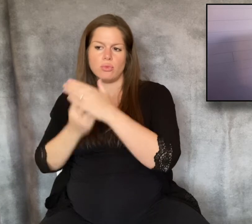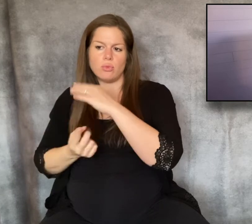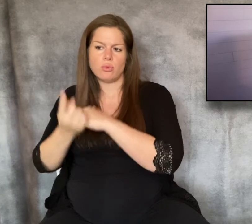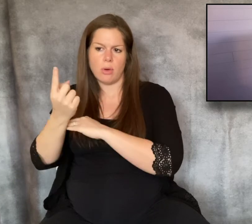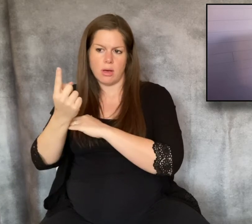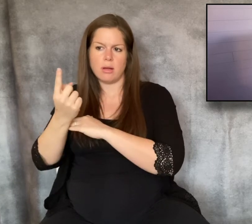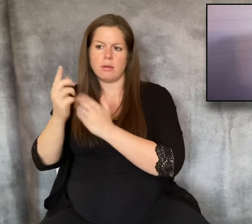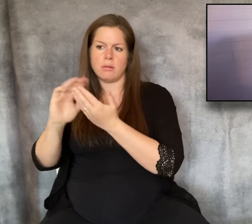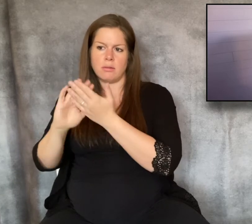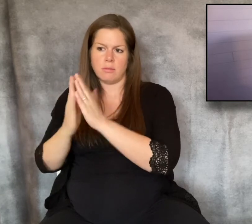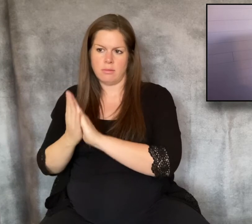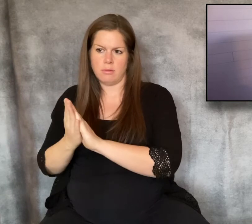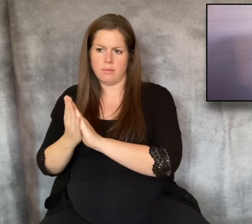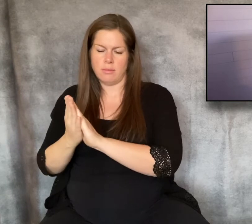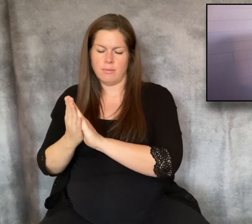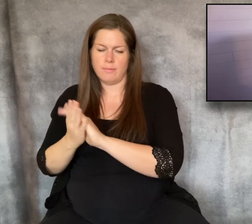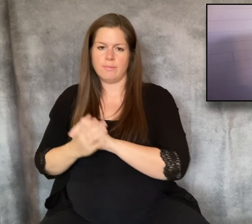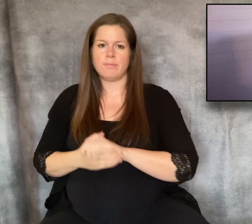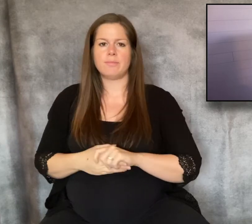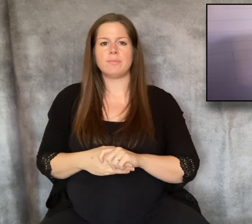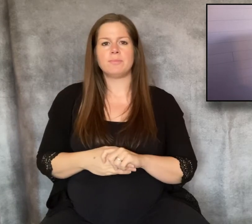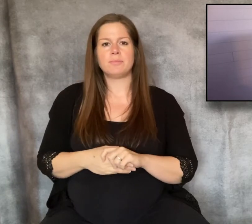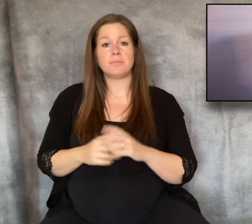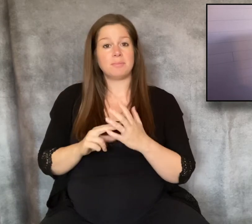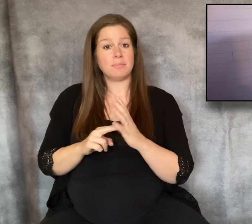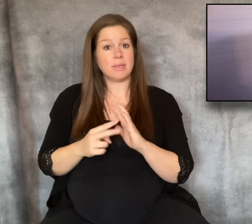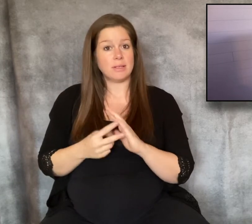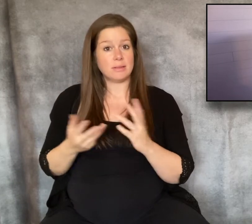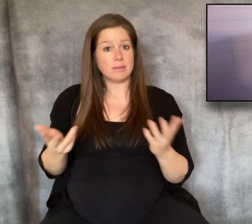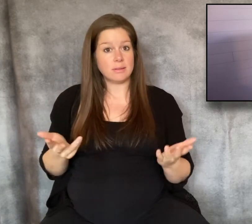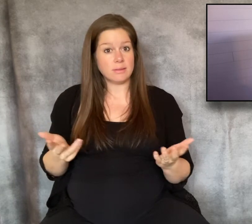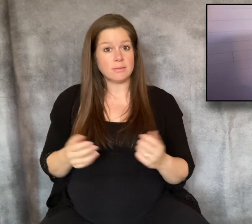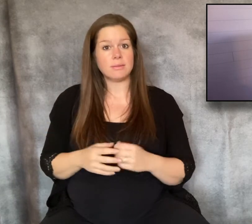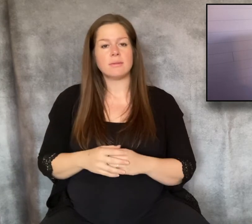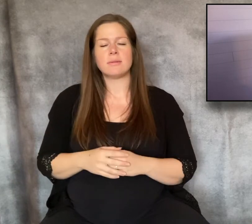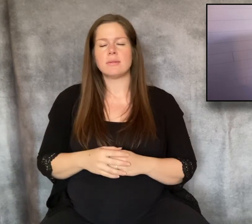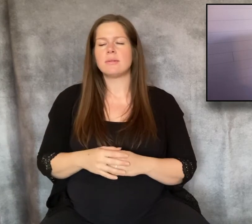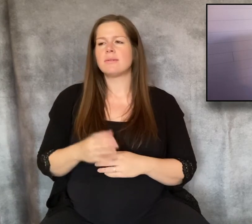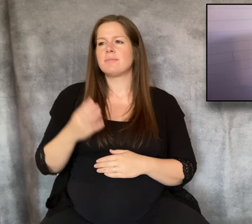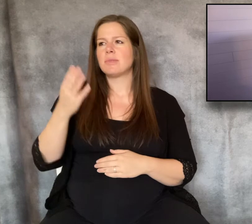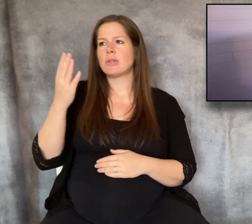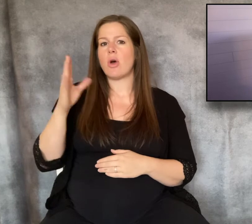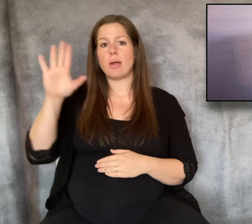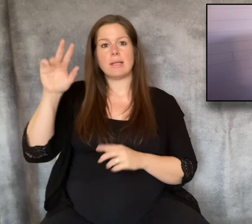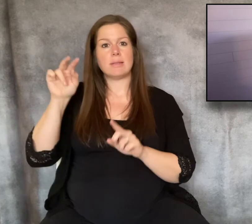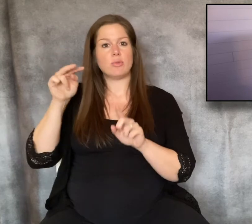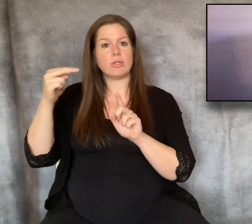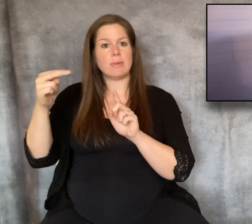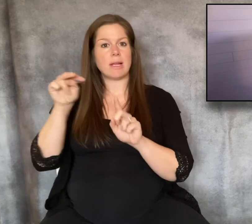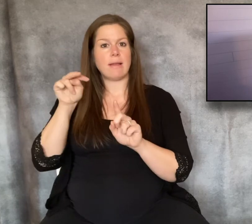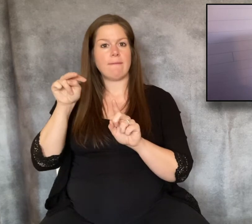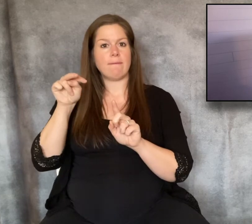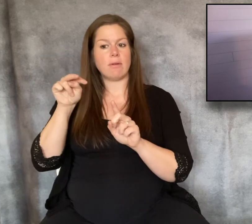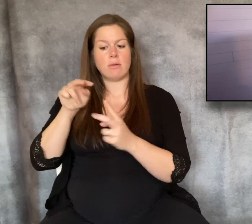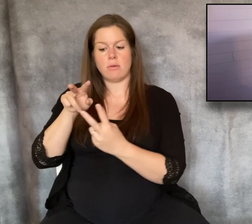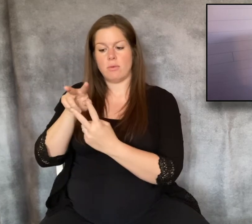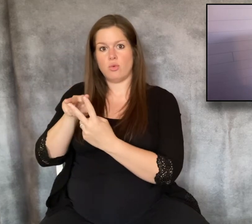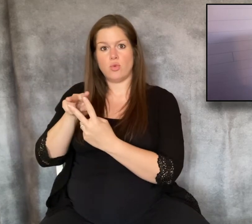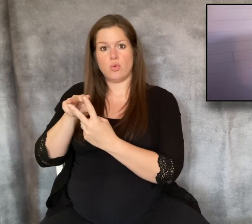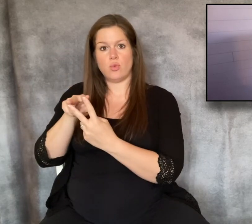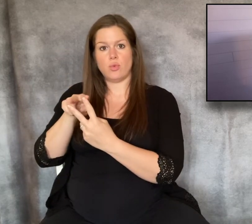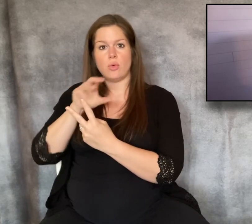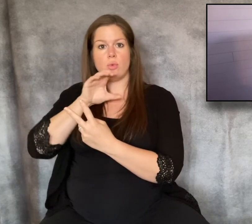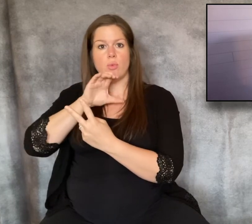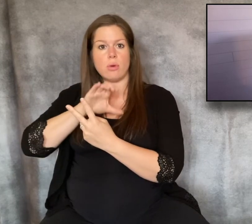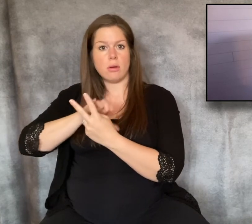two shall become one flesh. Meaning there's now, in God's eyes, there's not a distinction. You're